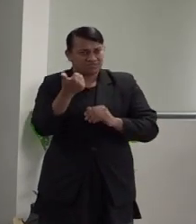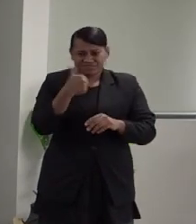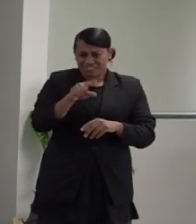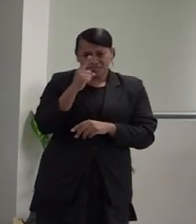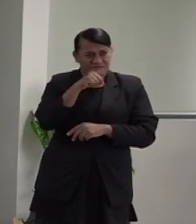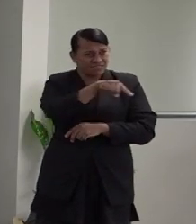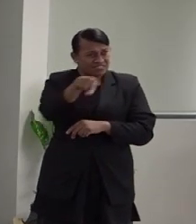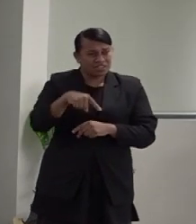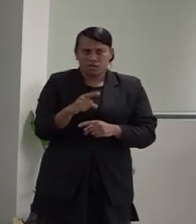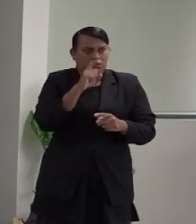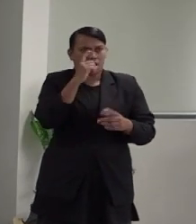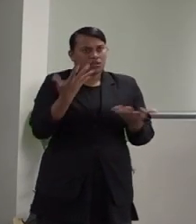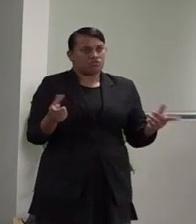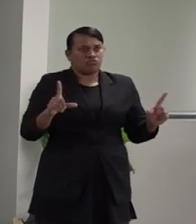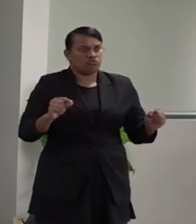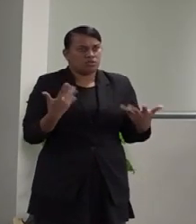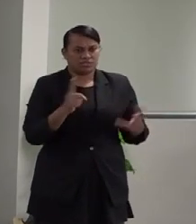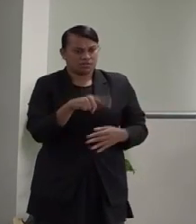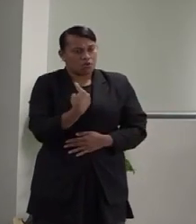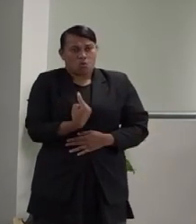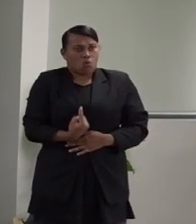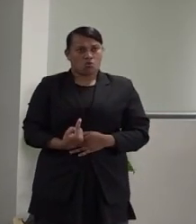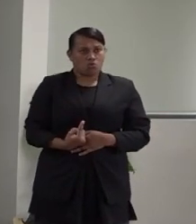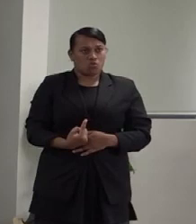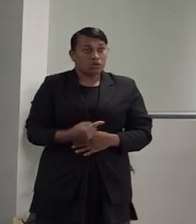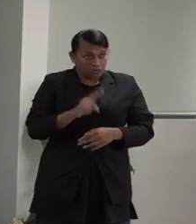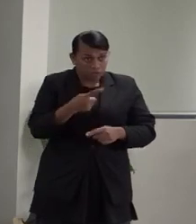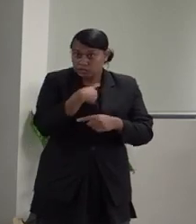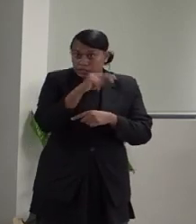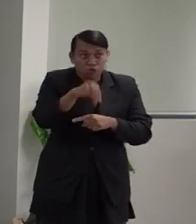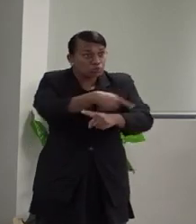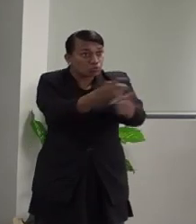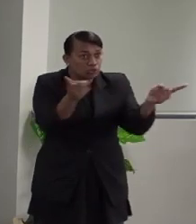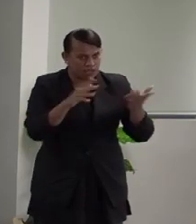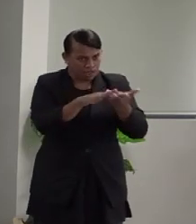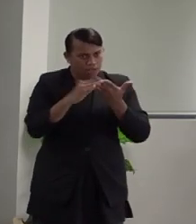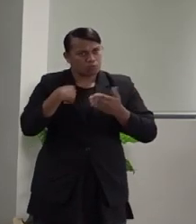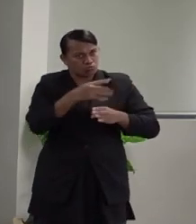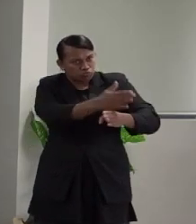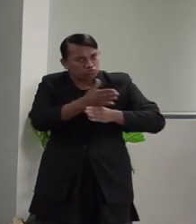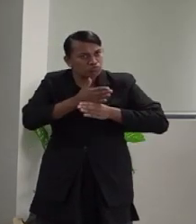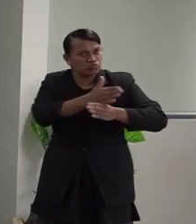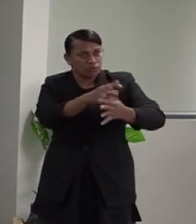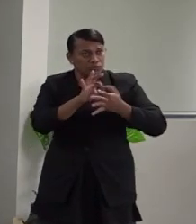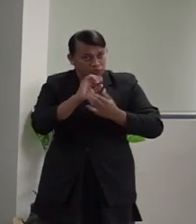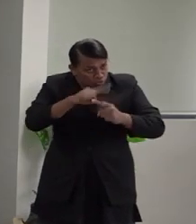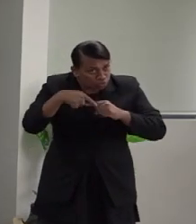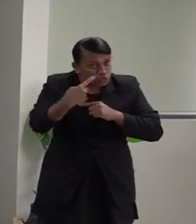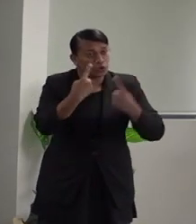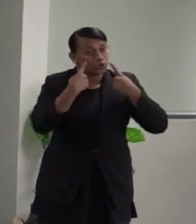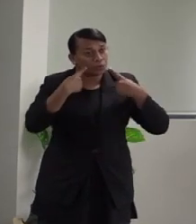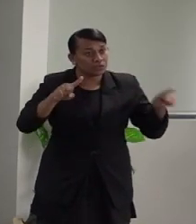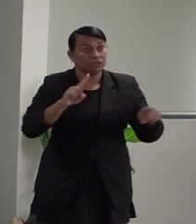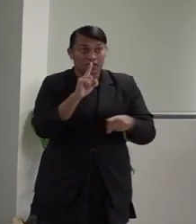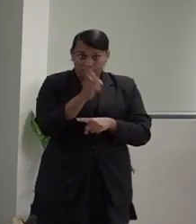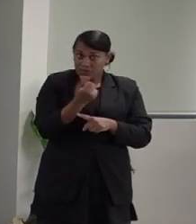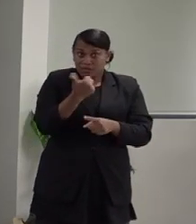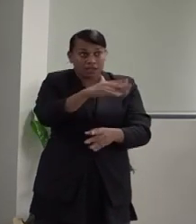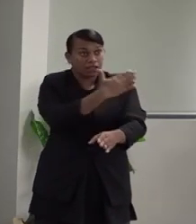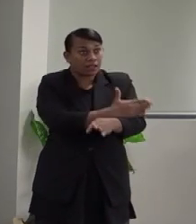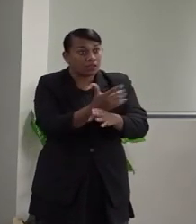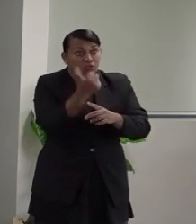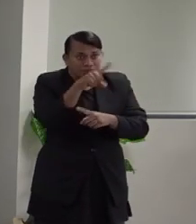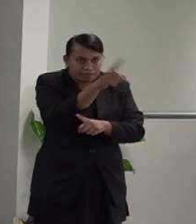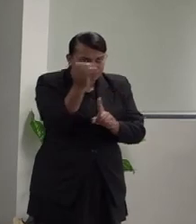the aid of every Fijian. I'm going to keep saying this until everyone gets it. Fiji is at war